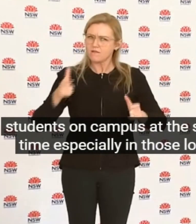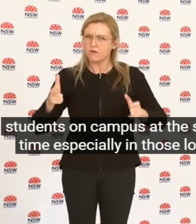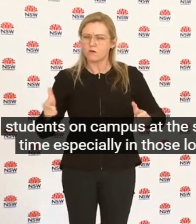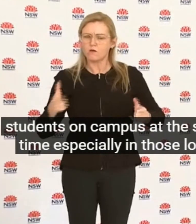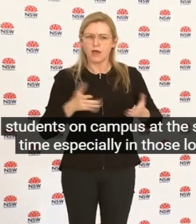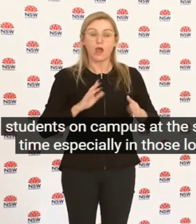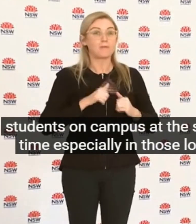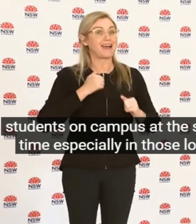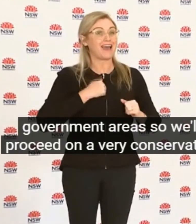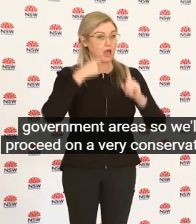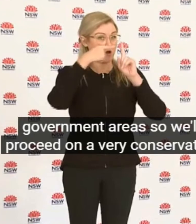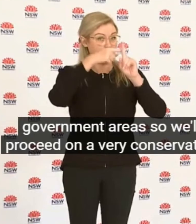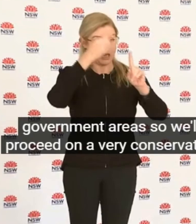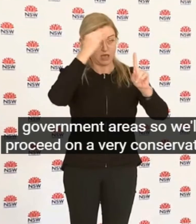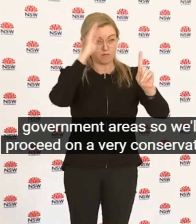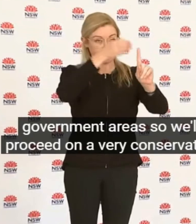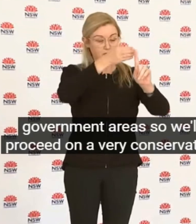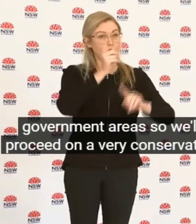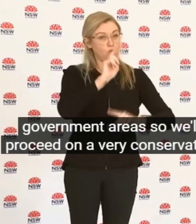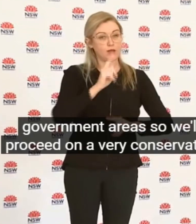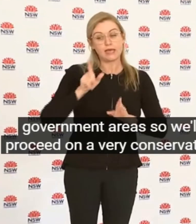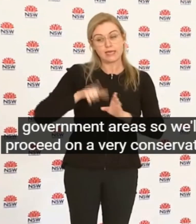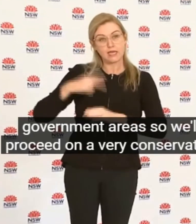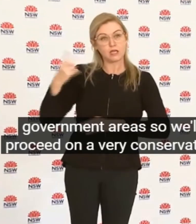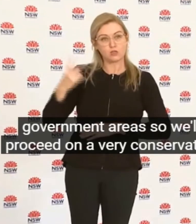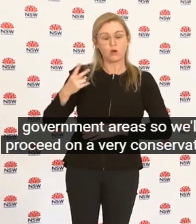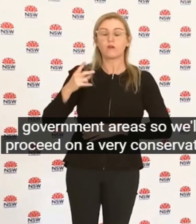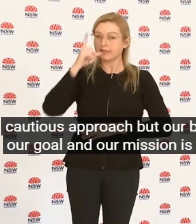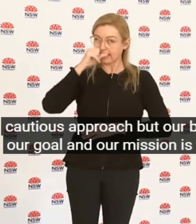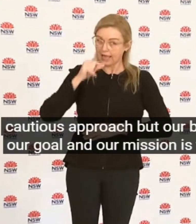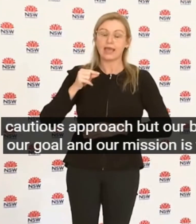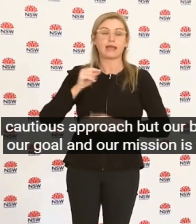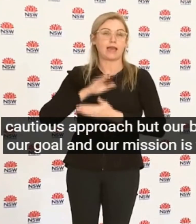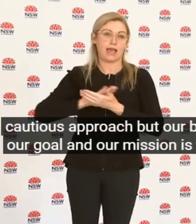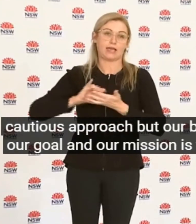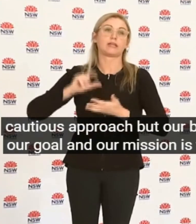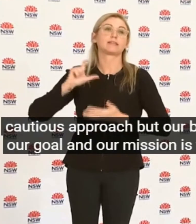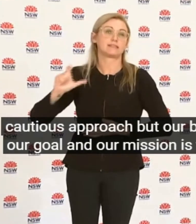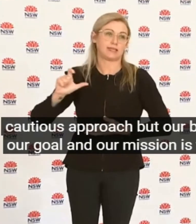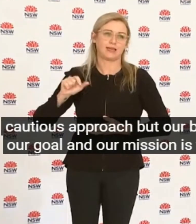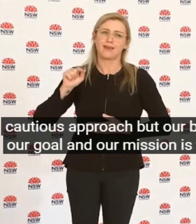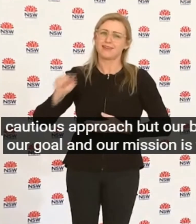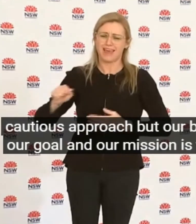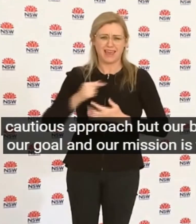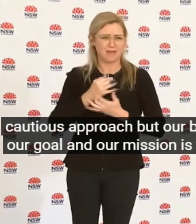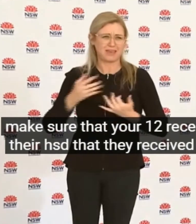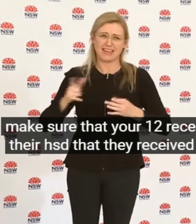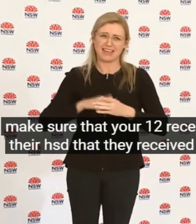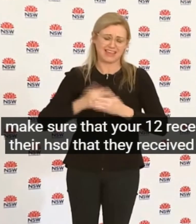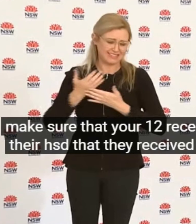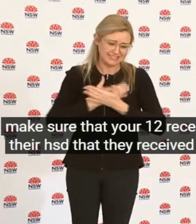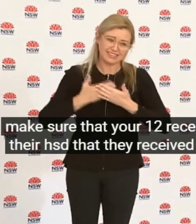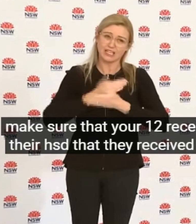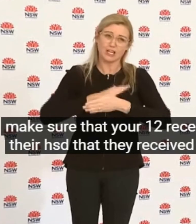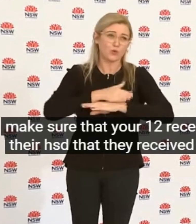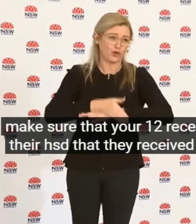mission is to make sure that Year 12 receive their HSC, that they receive the credentials they've worked so hard to achieve, and obviously